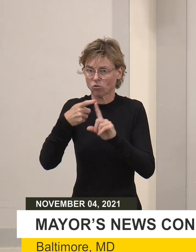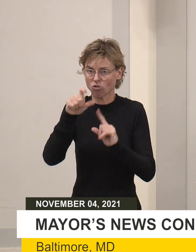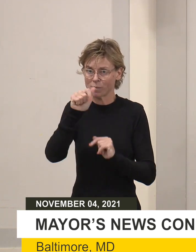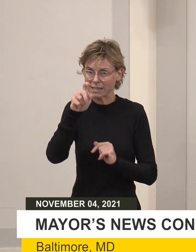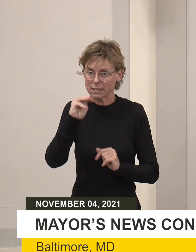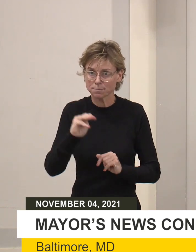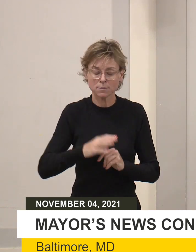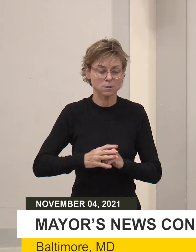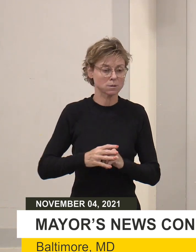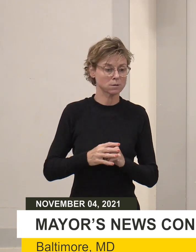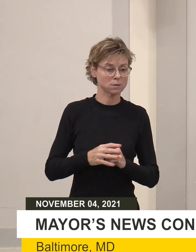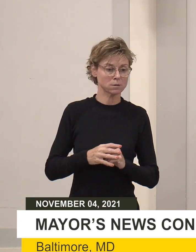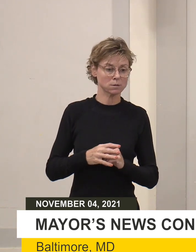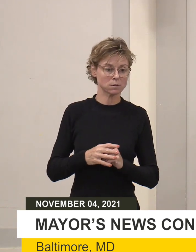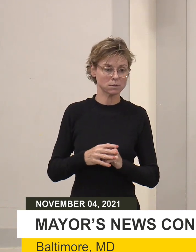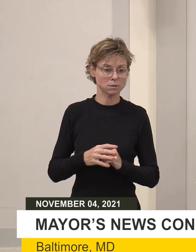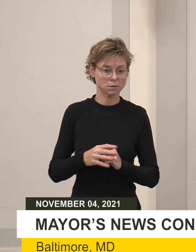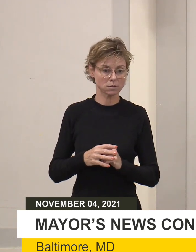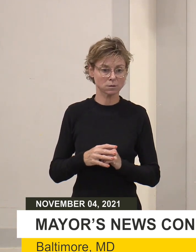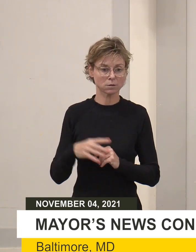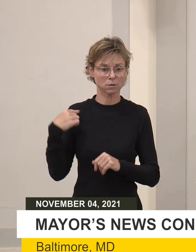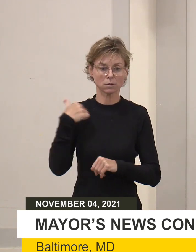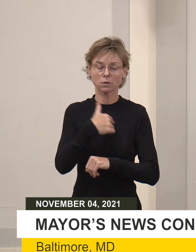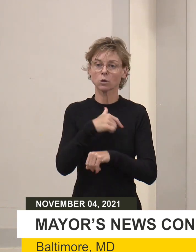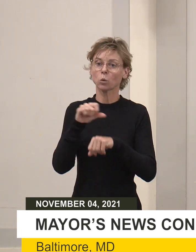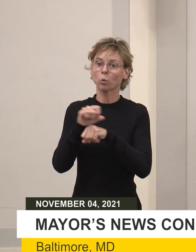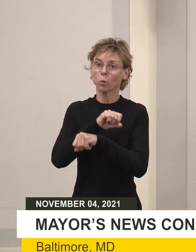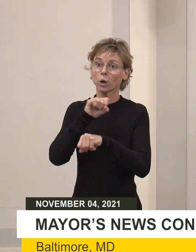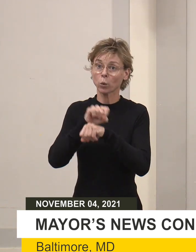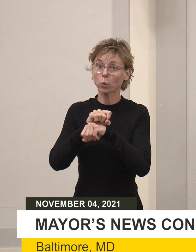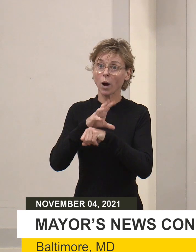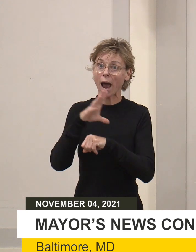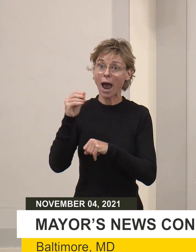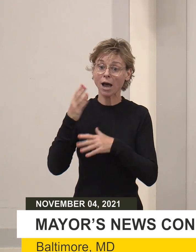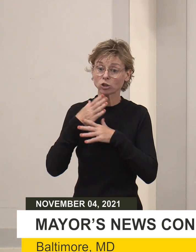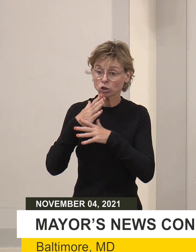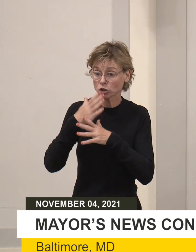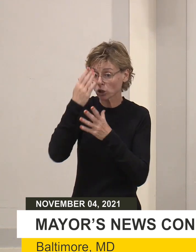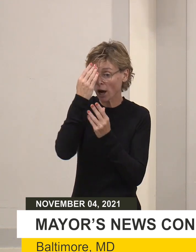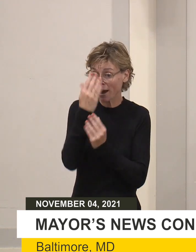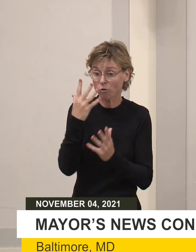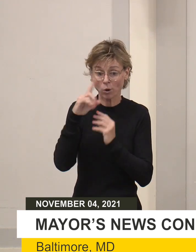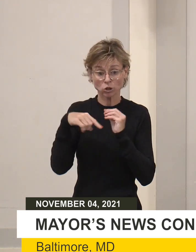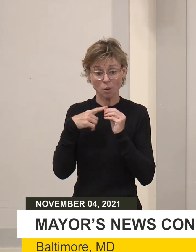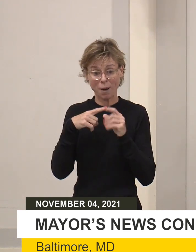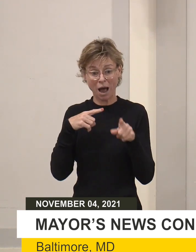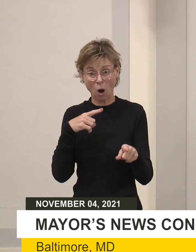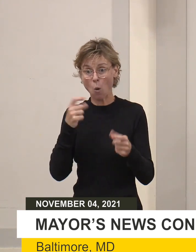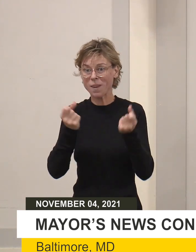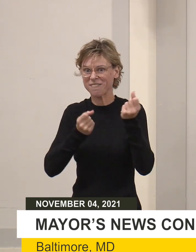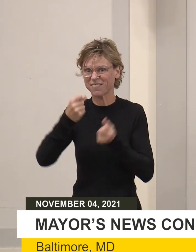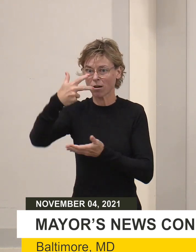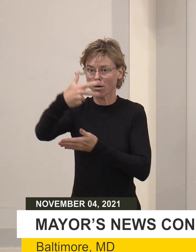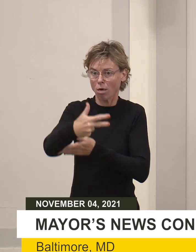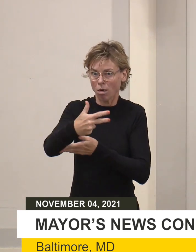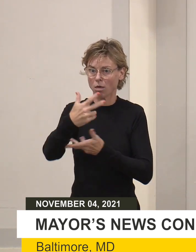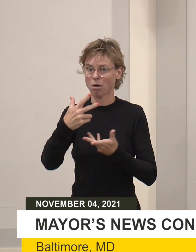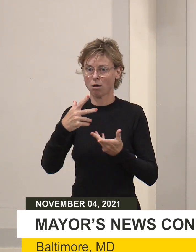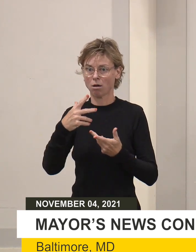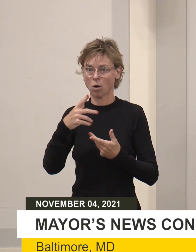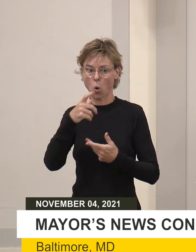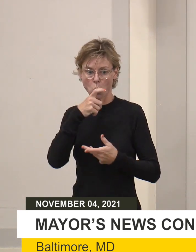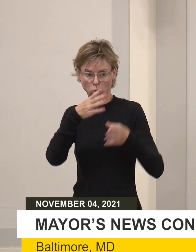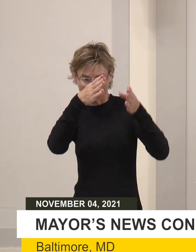to work and share information about suspect data, vehicle data, sharing video. Last year, we started